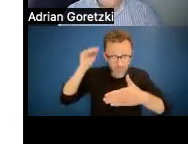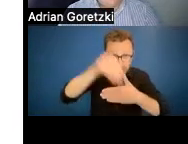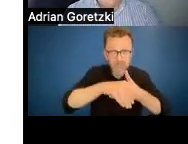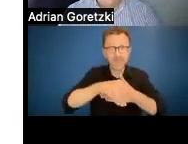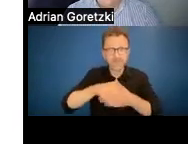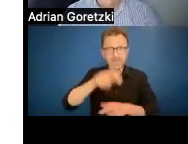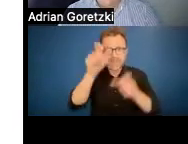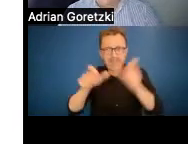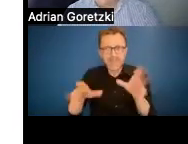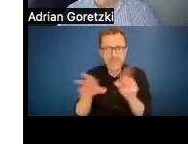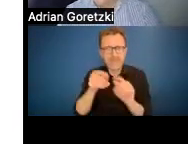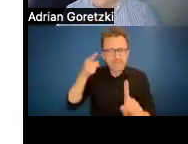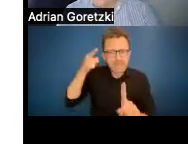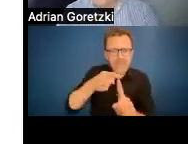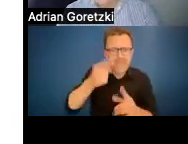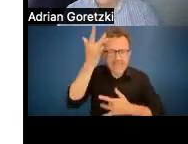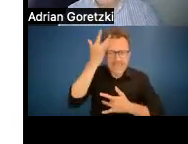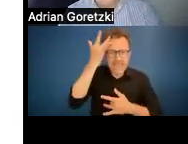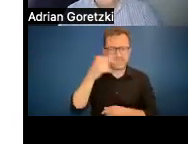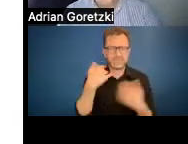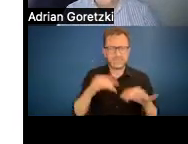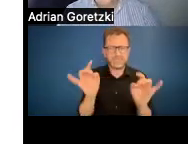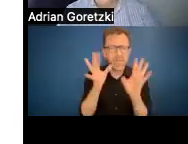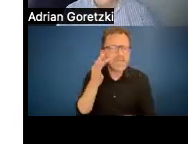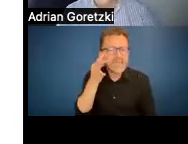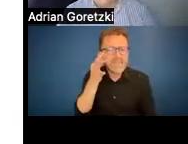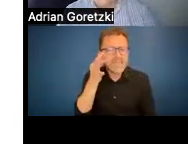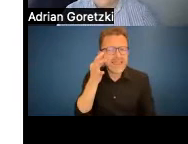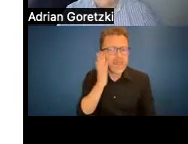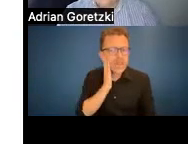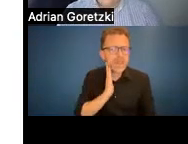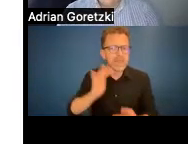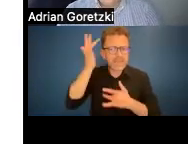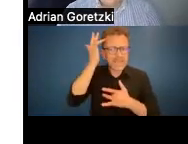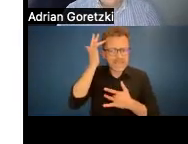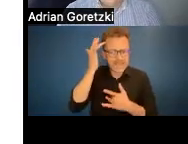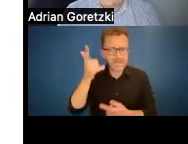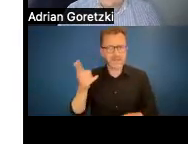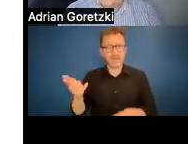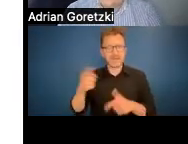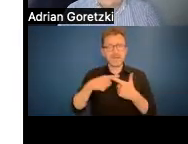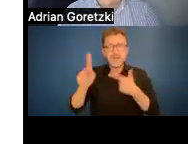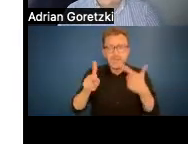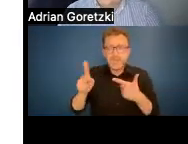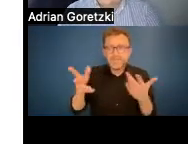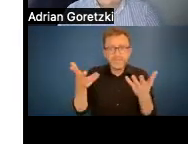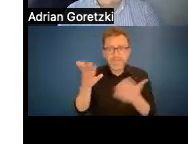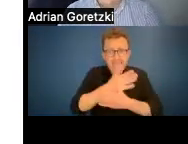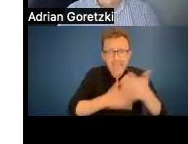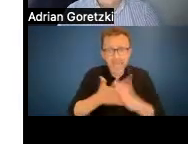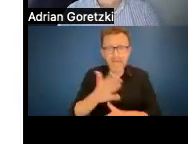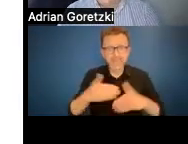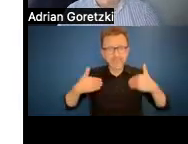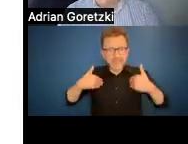to spend a month, a couple of weeks there. In the meantime, the foundation was looking